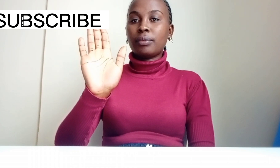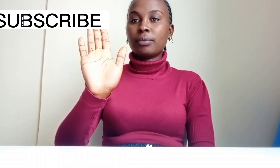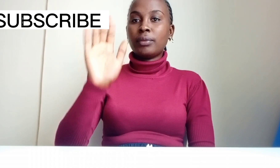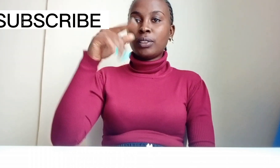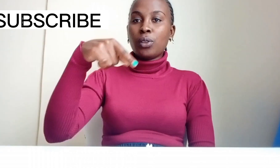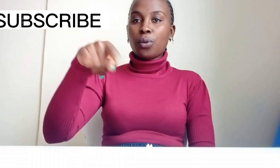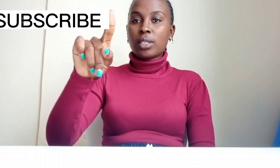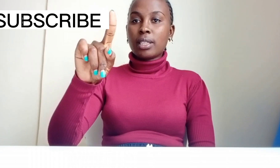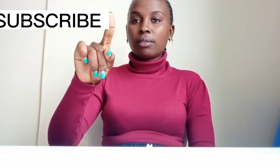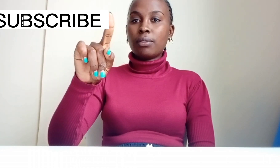yourself,